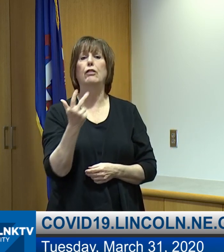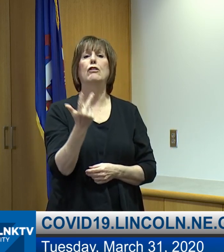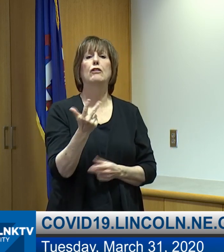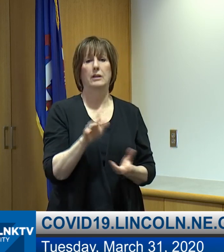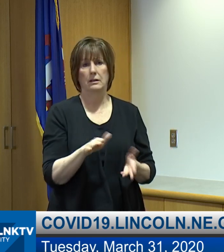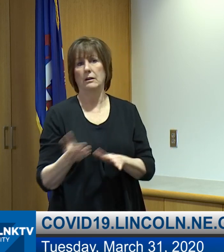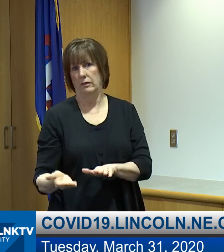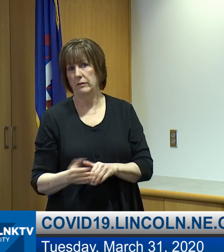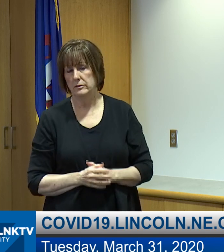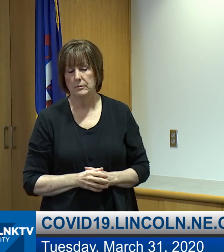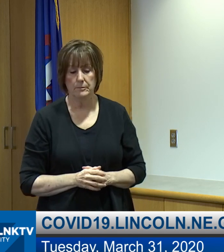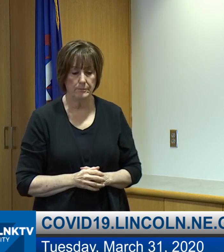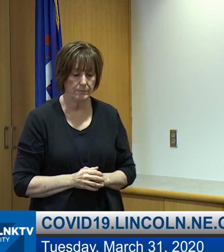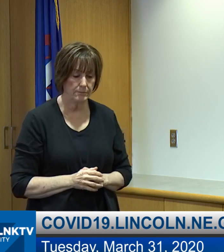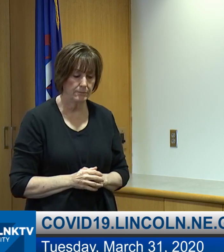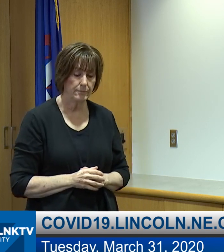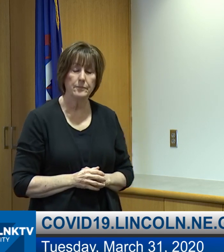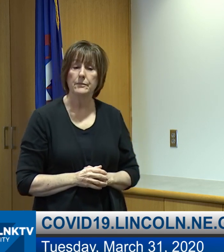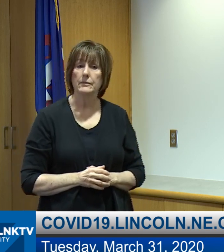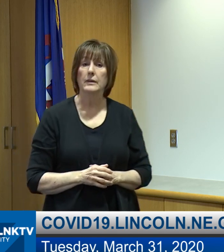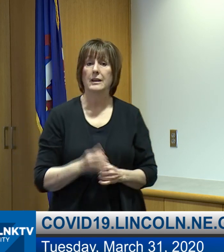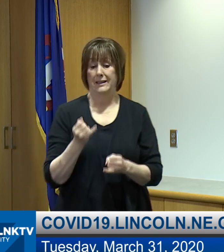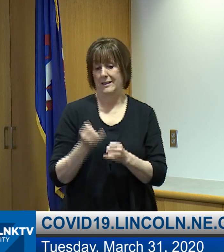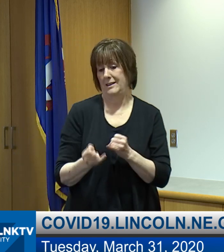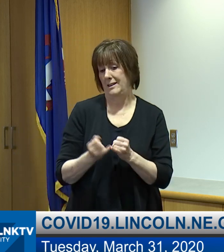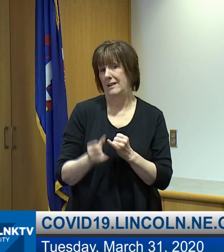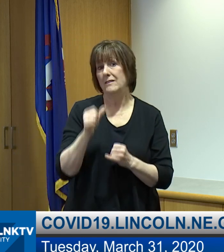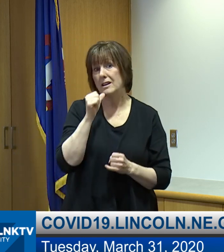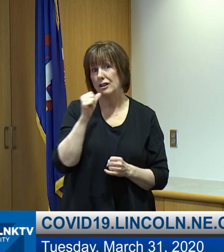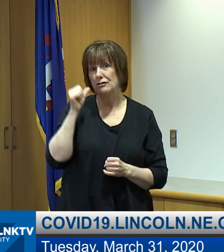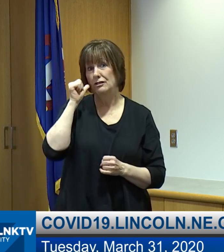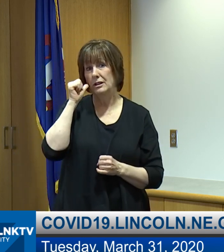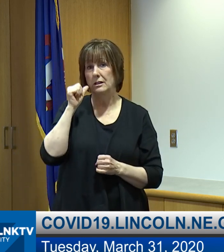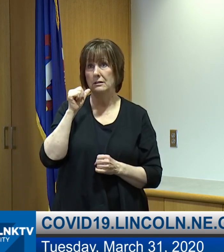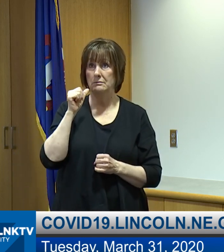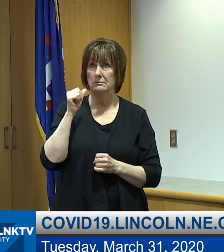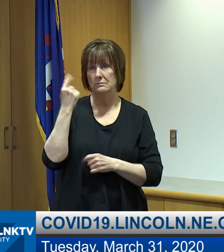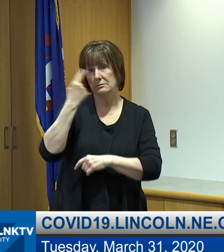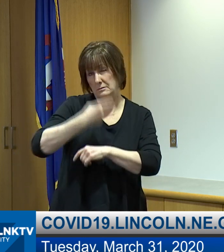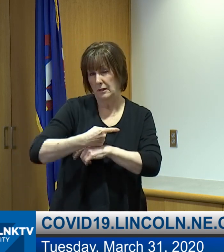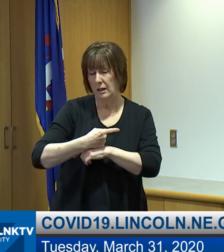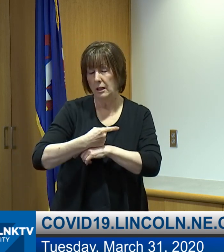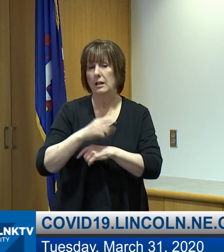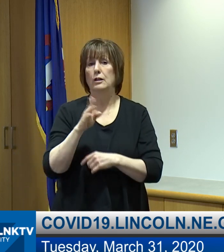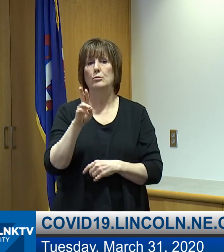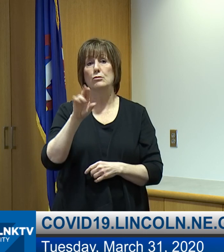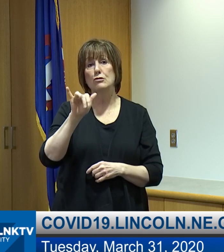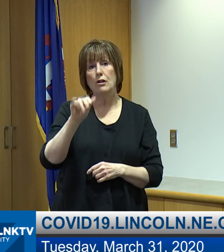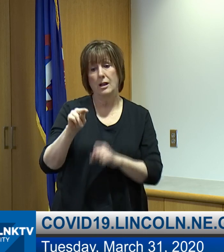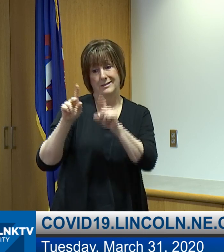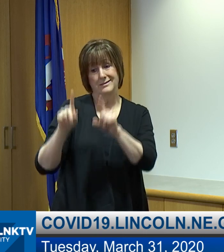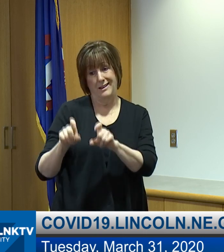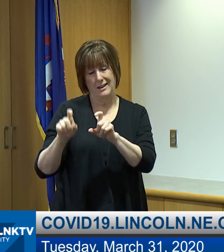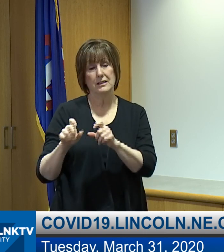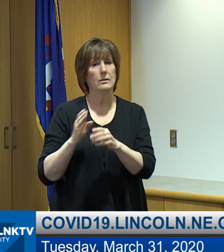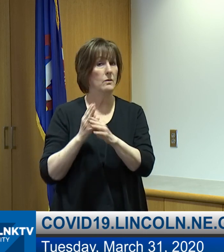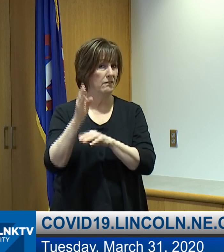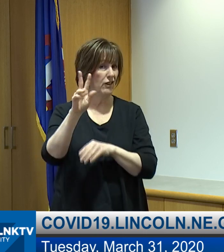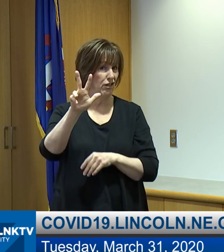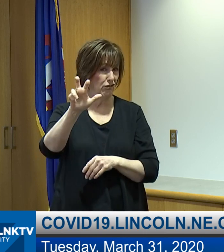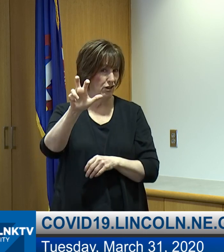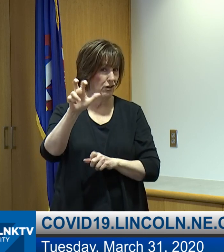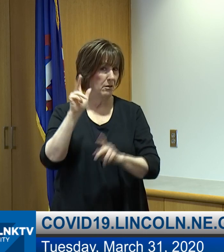deaths. By the end of day yesterday, Bryan Health had tested nearly 300 people